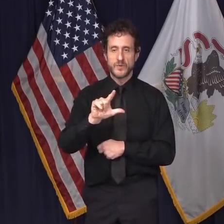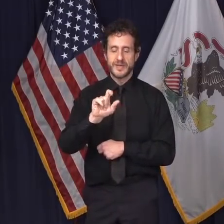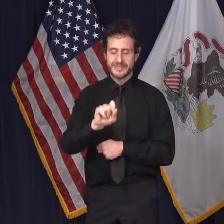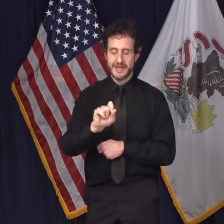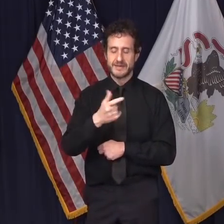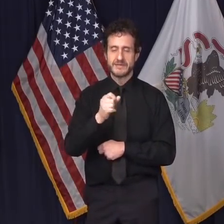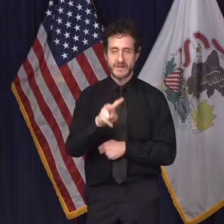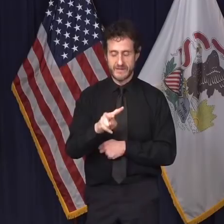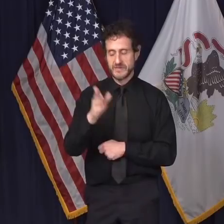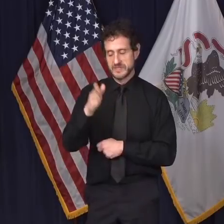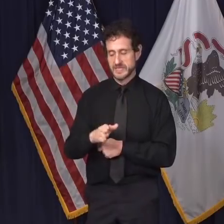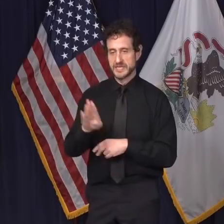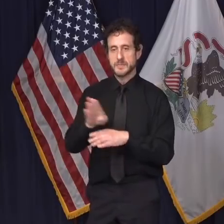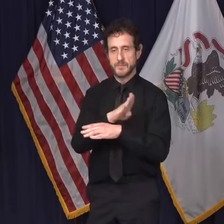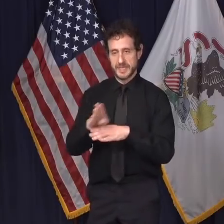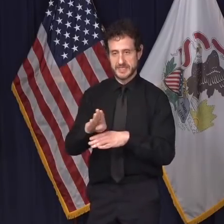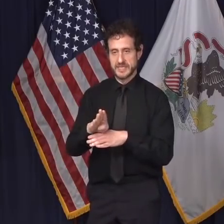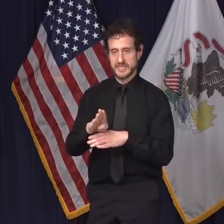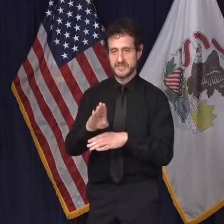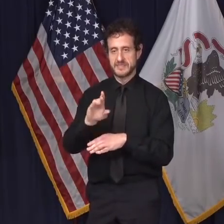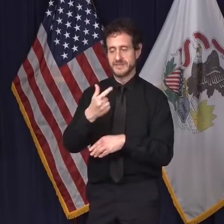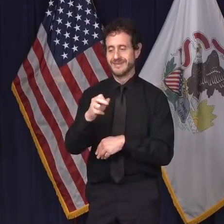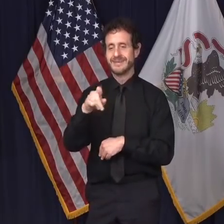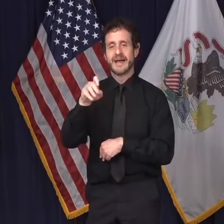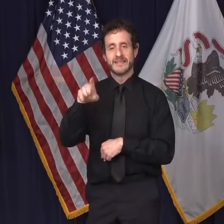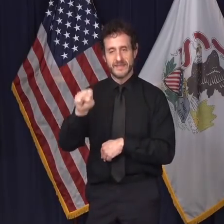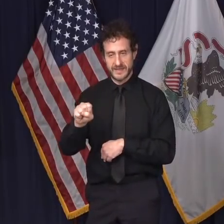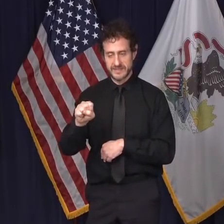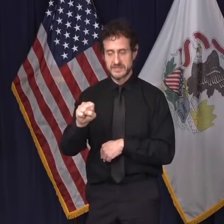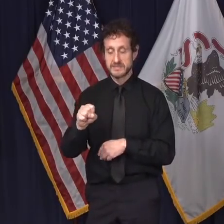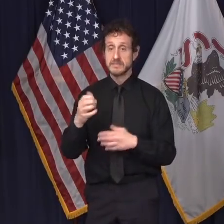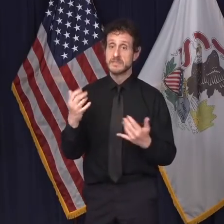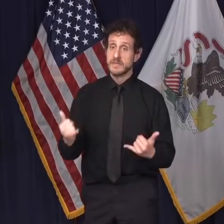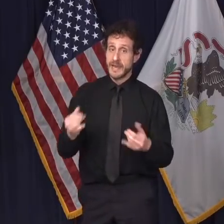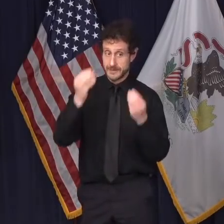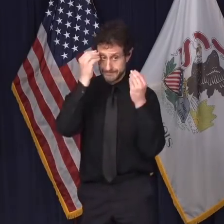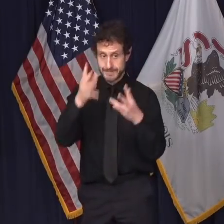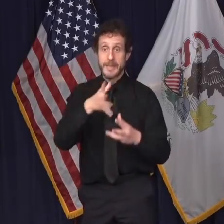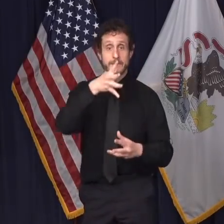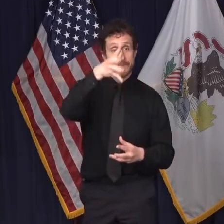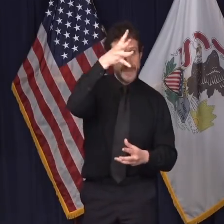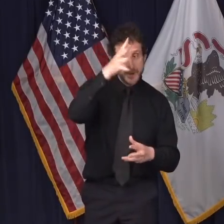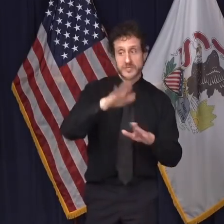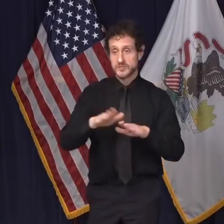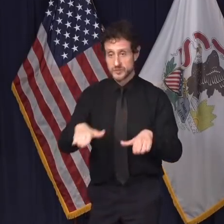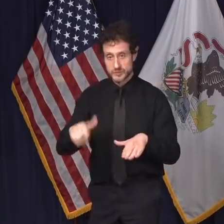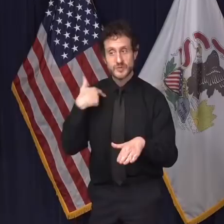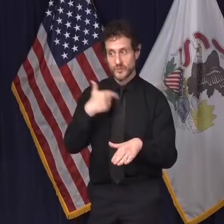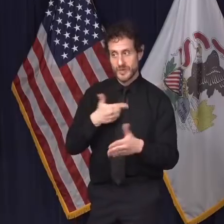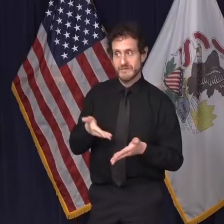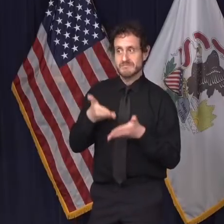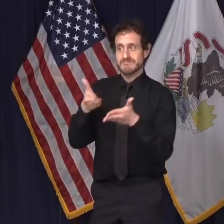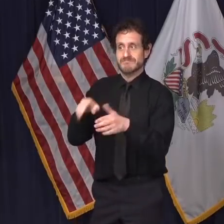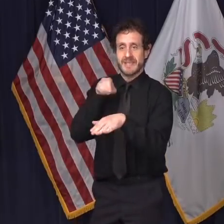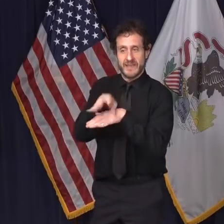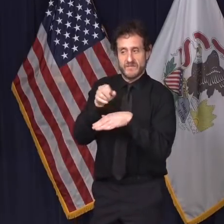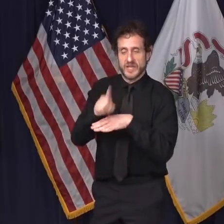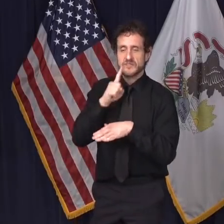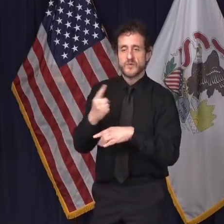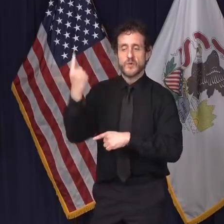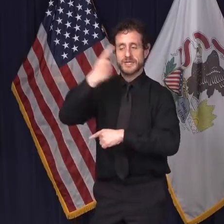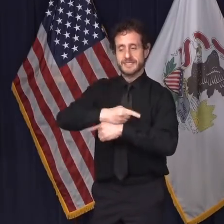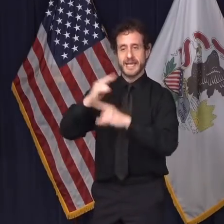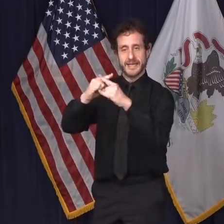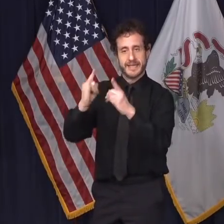illinois.gov/business guidelines. I want to let parents and kids know that we have provided guidance to day camps and youth sports